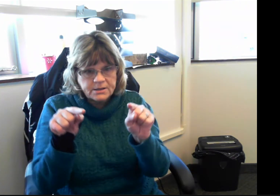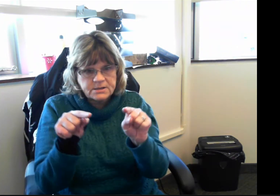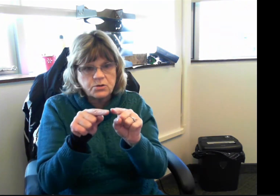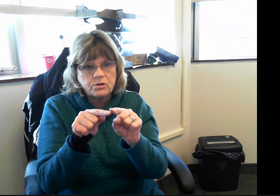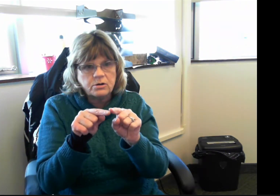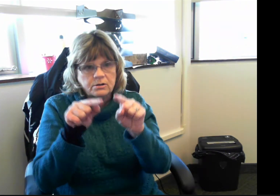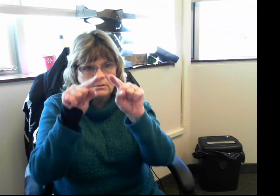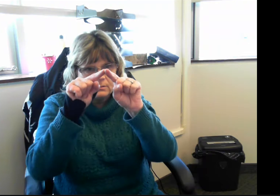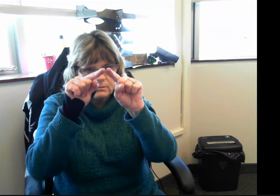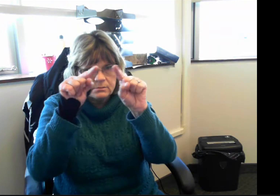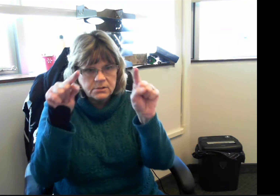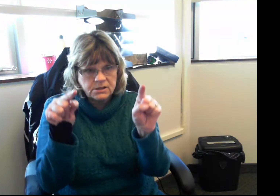a circle,